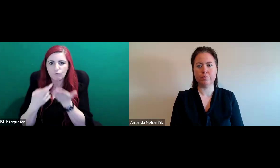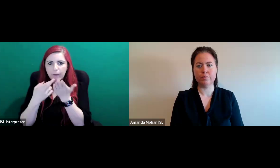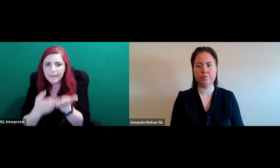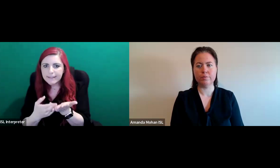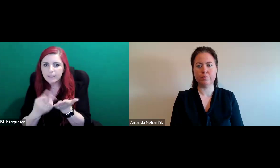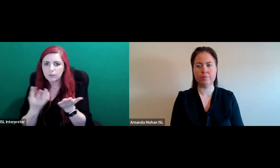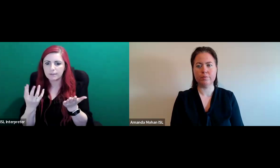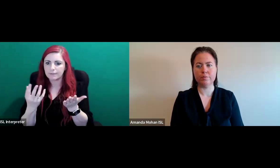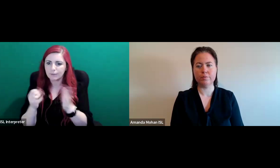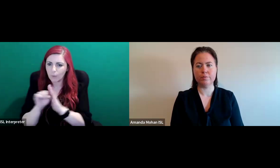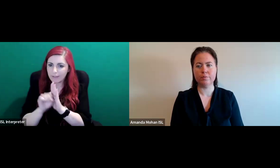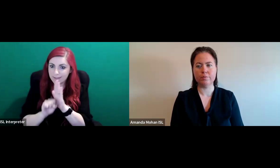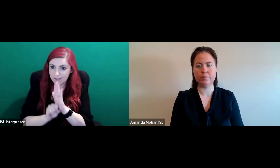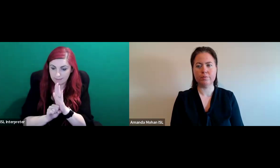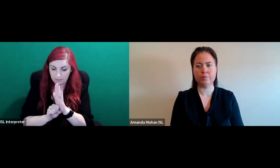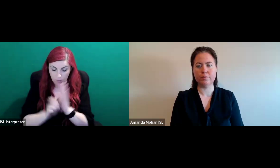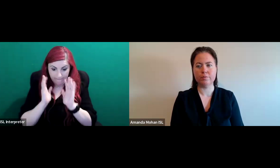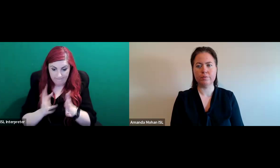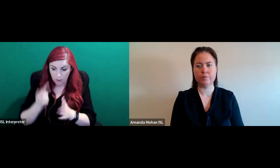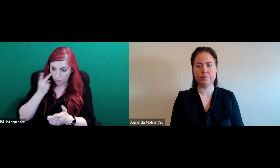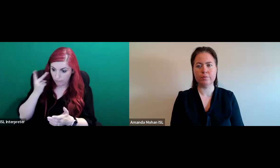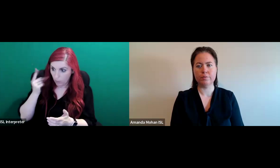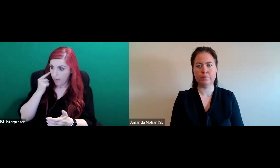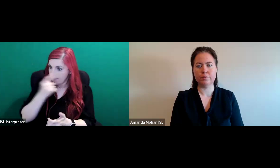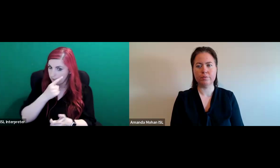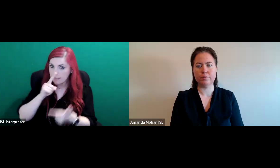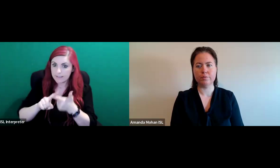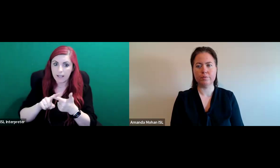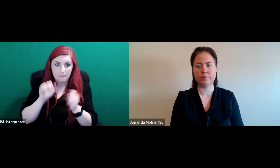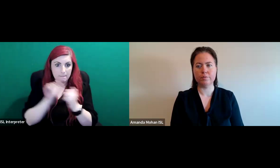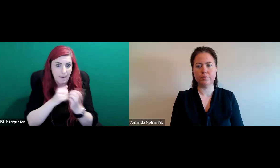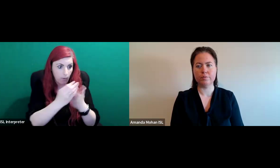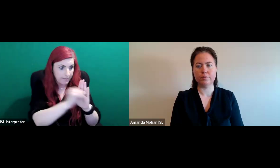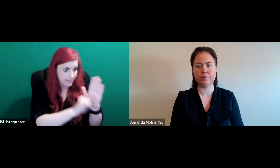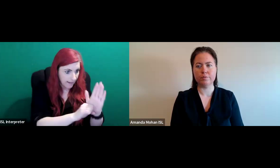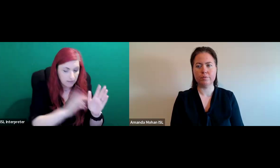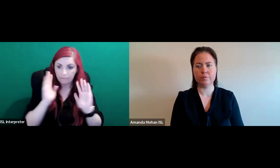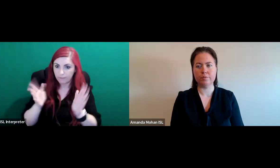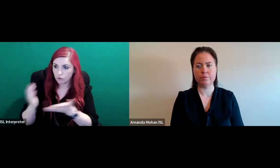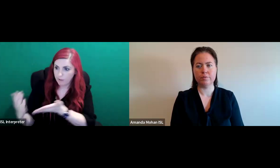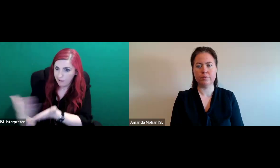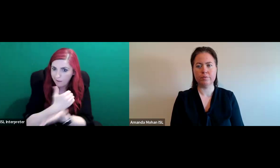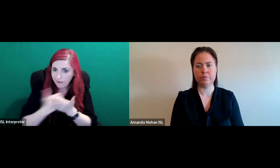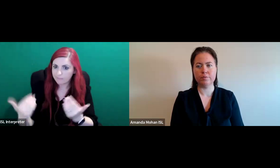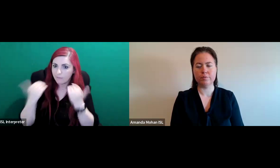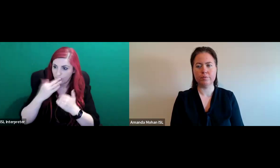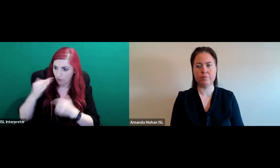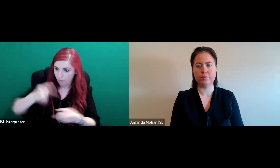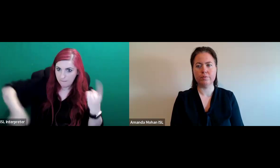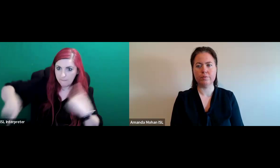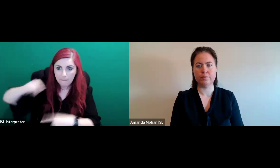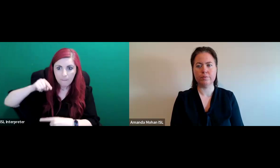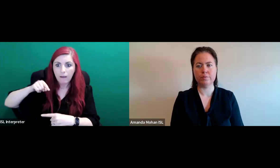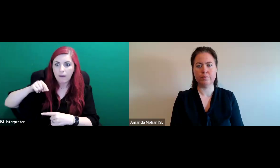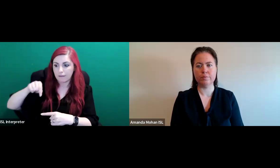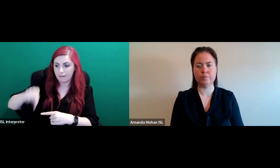recommendations to the state, having reviewed all of the evidence, having listened to the state's side of things, having listened to the voices of people on the ground about